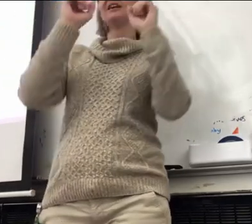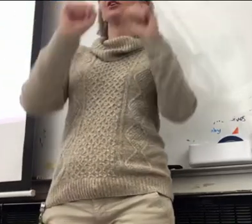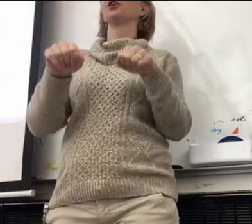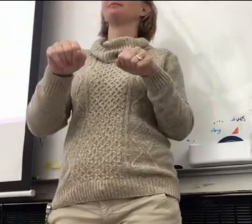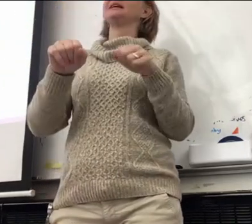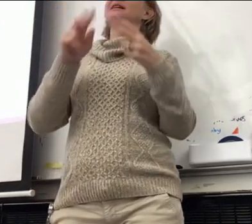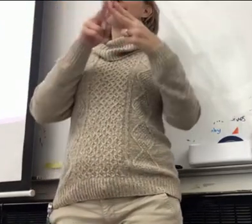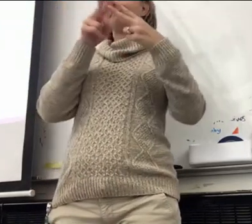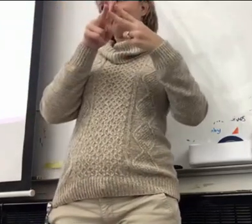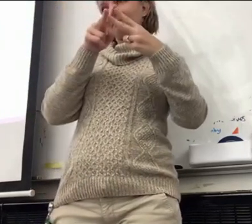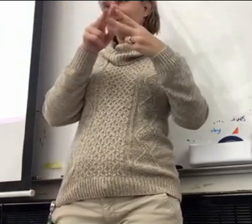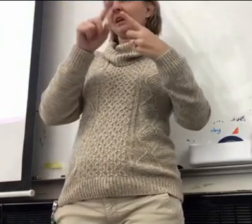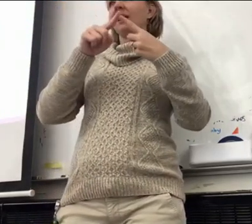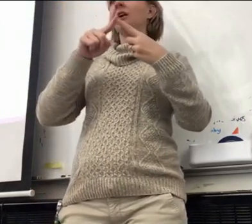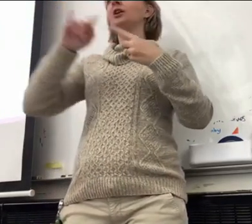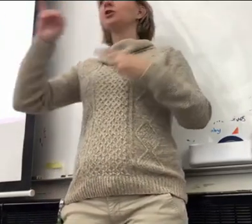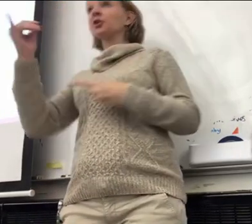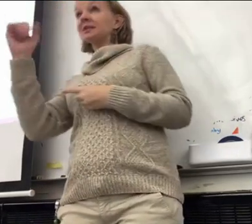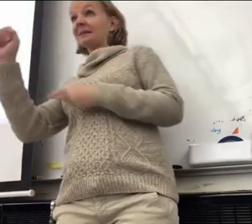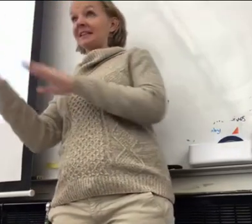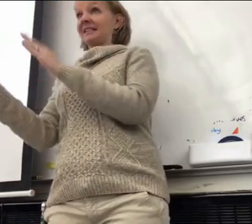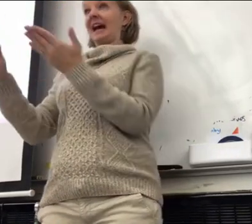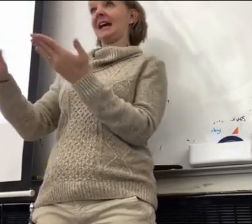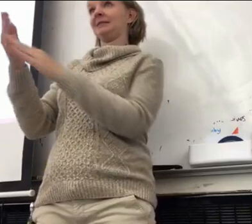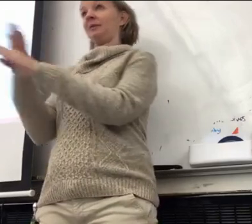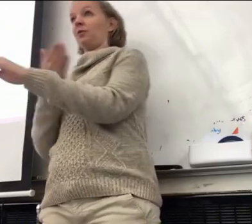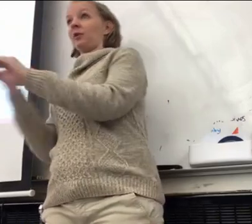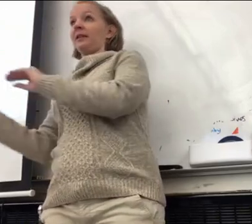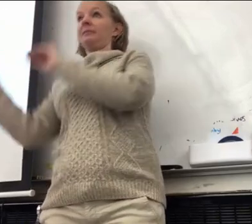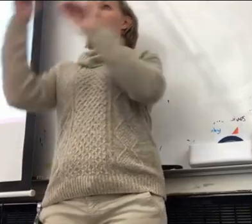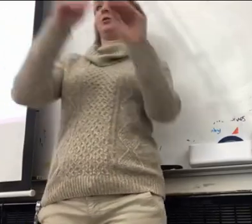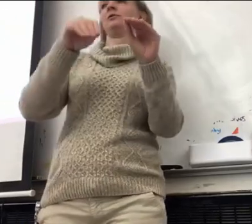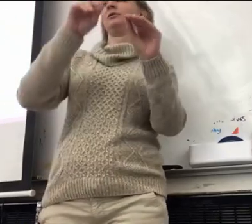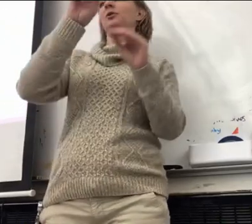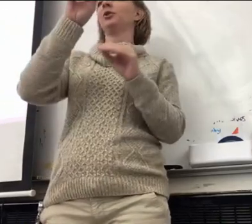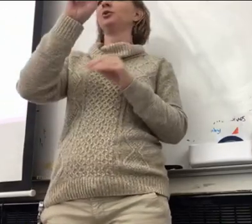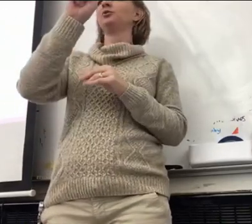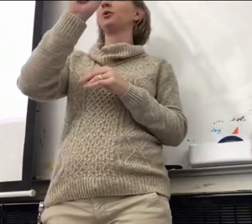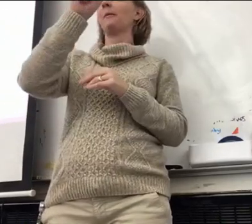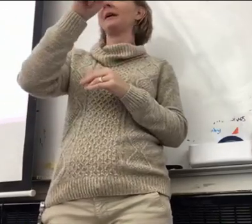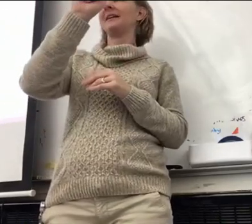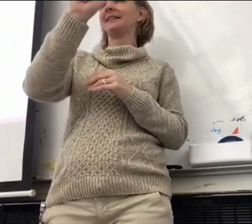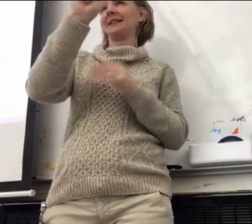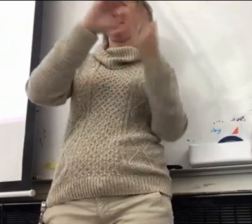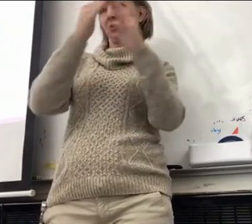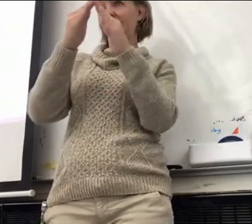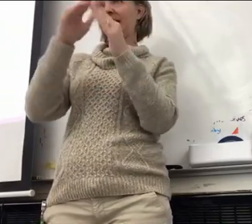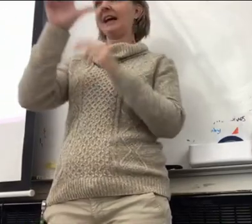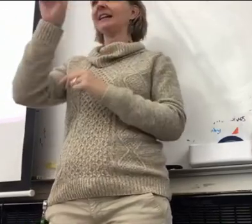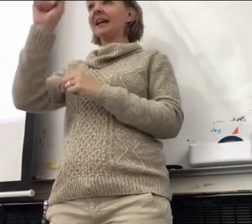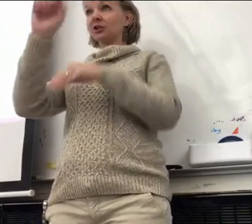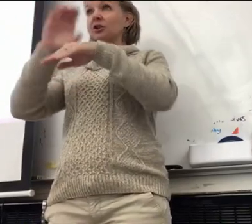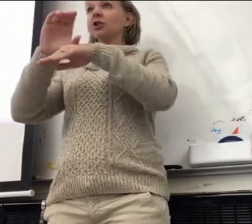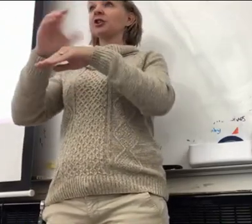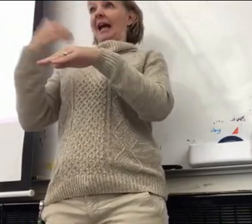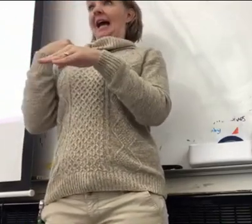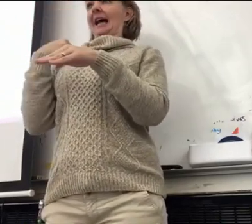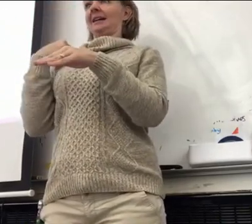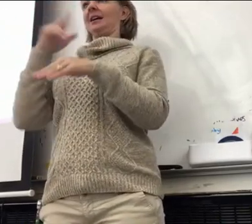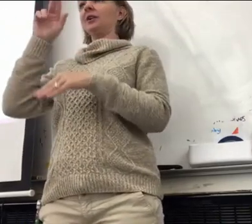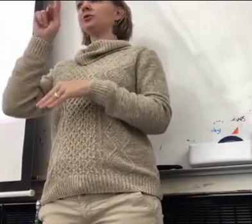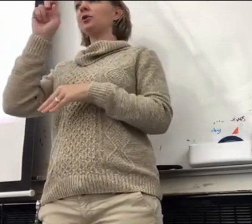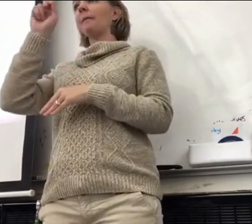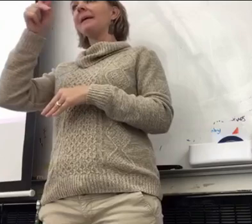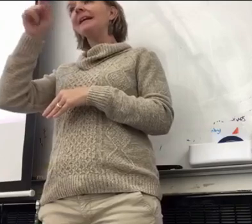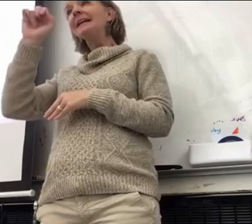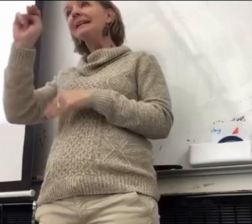things. One, Joseph Smith dies before they move to their Utopian community. The LDS Church did actually have a Utopian